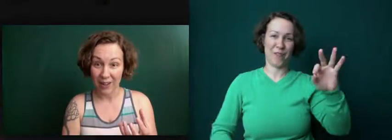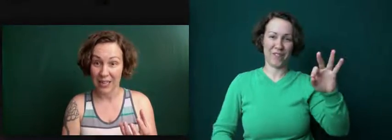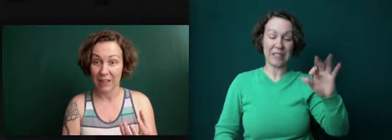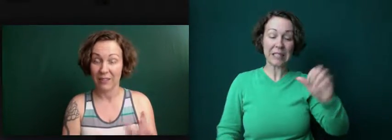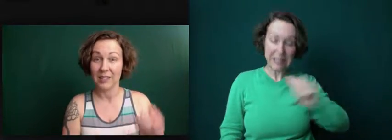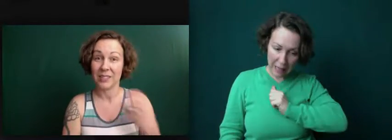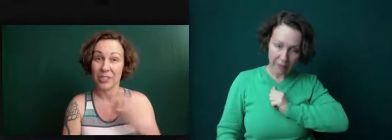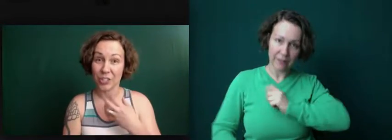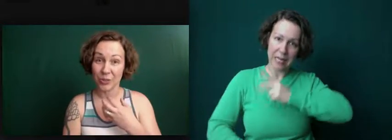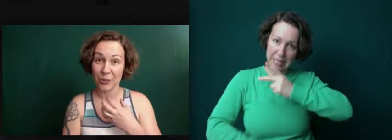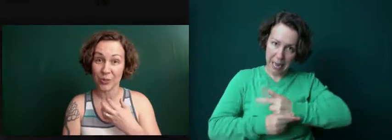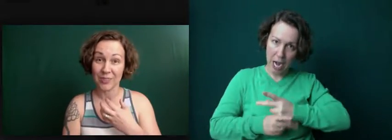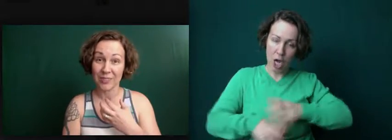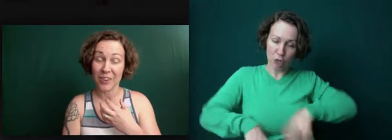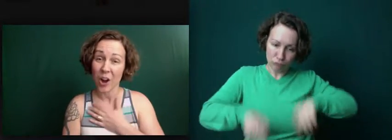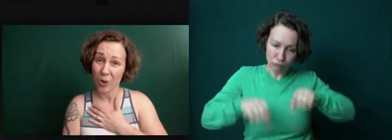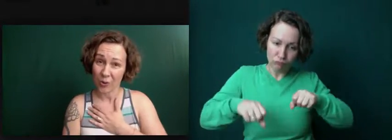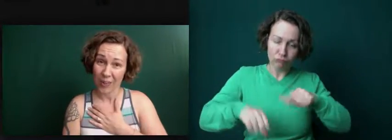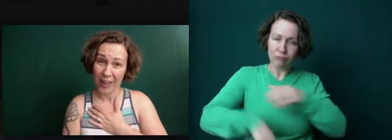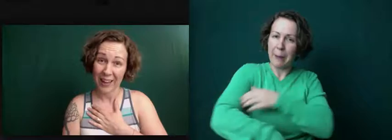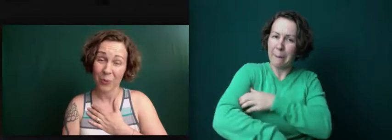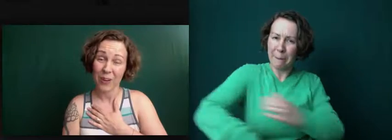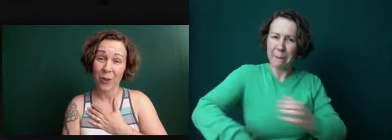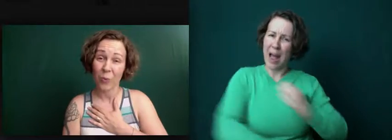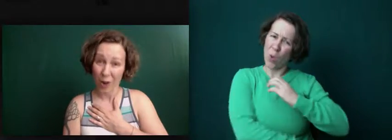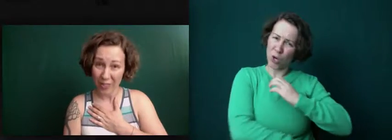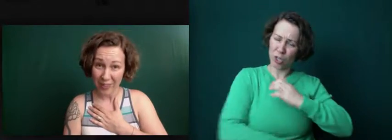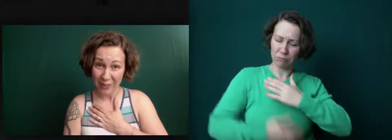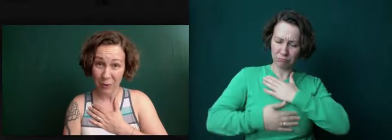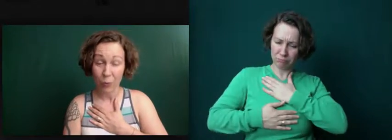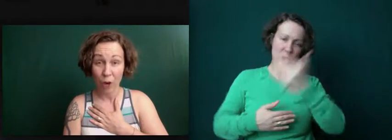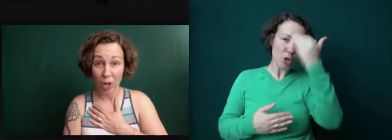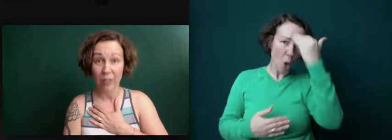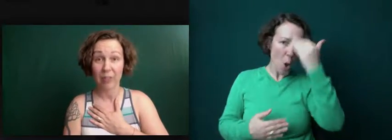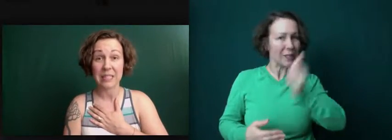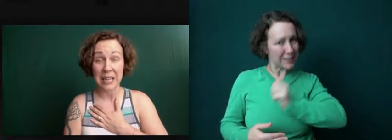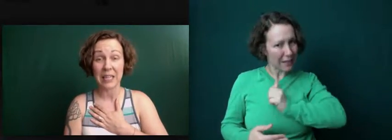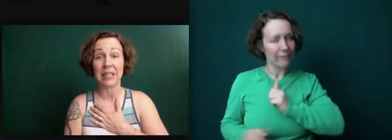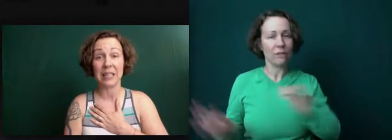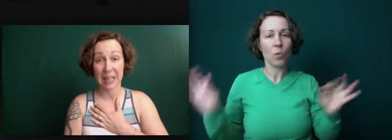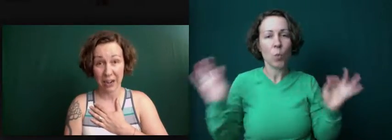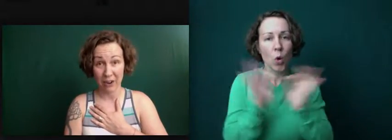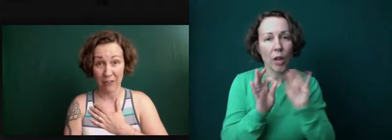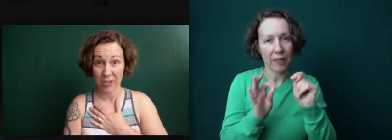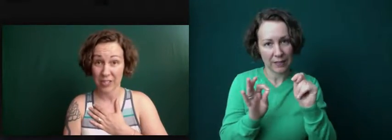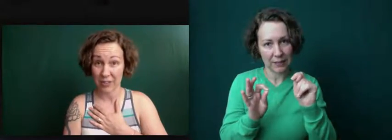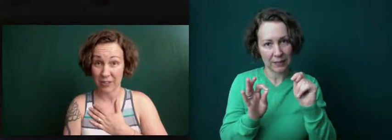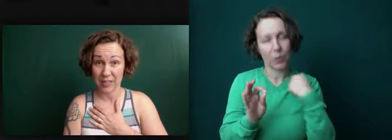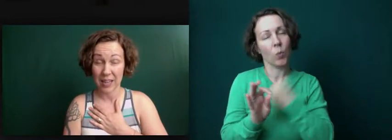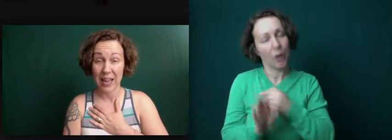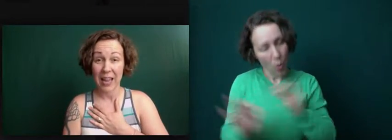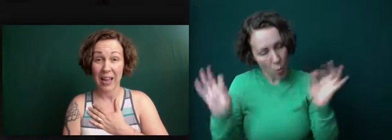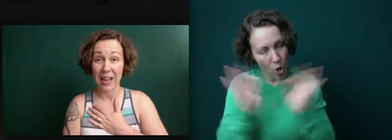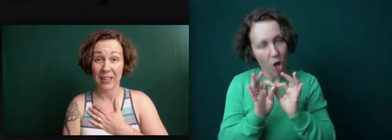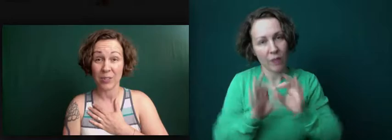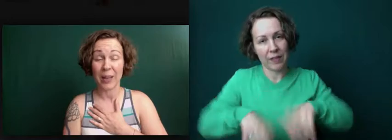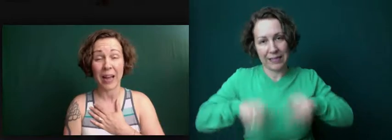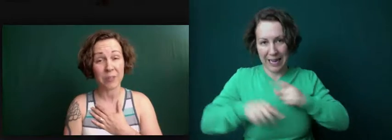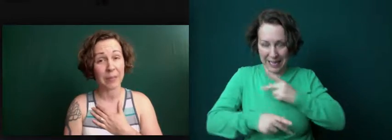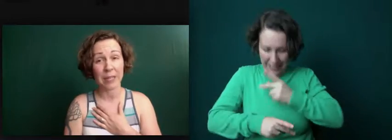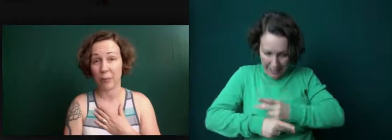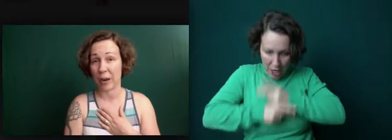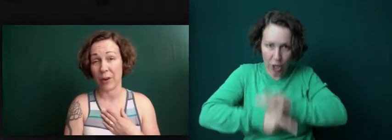empowering ourselves to know that we are worth it. We're worth taking care of ourselves, and